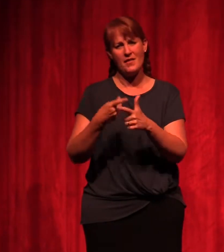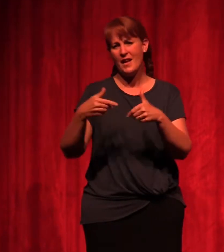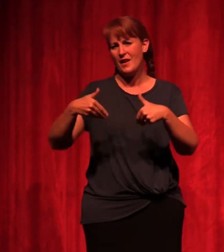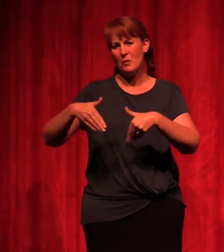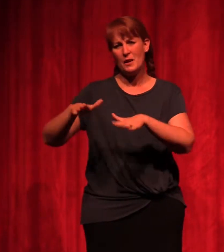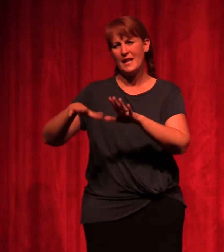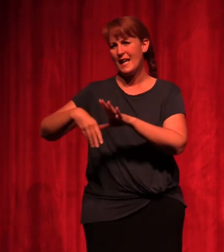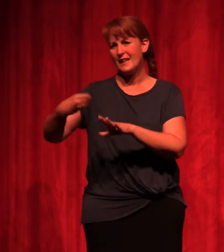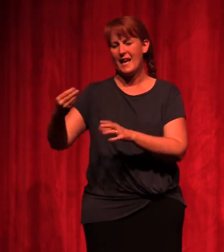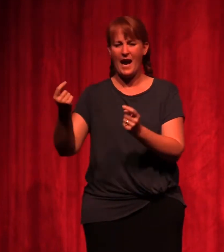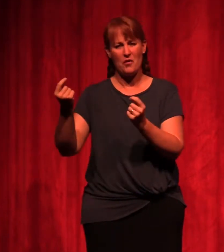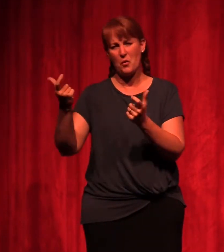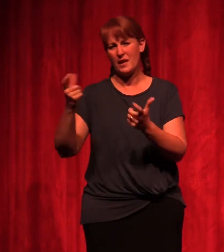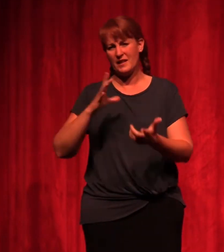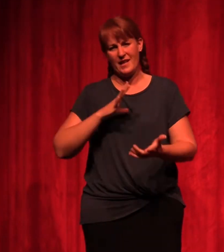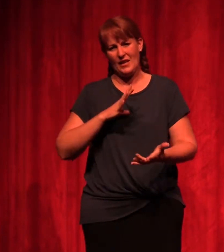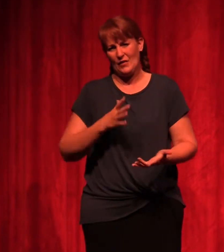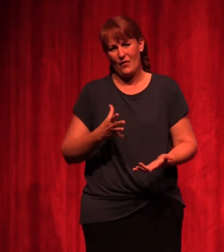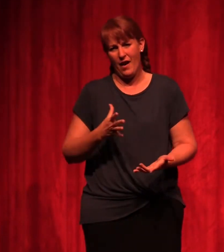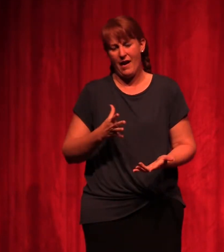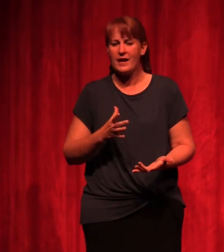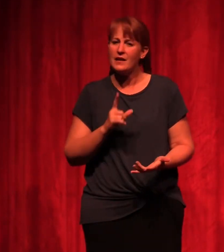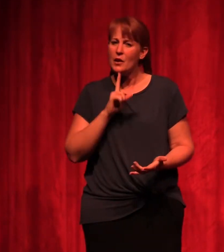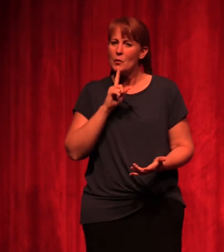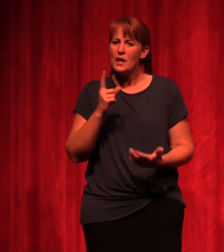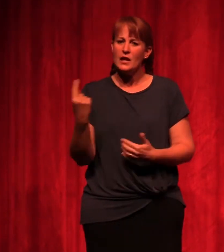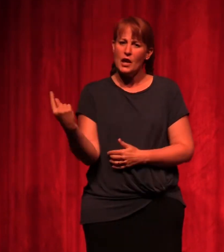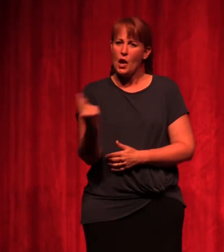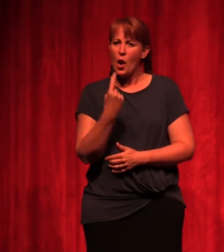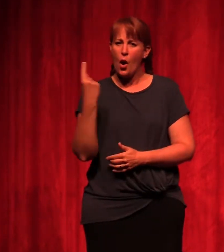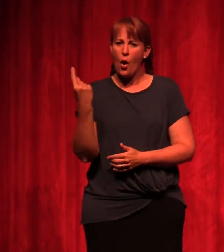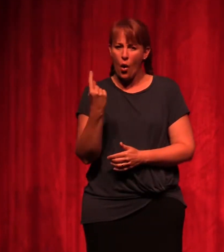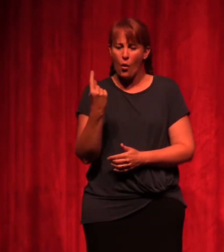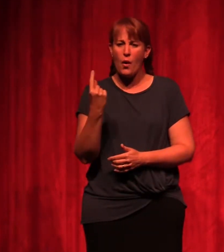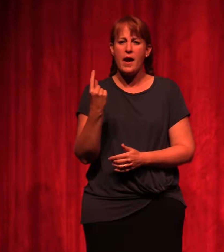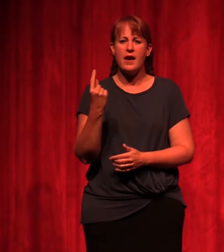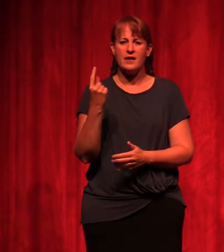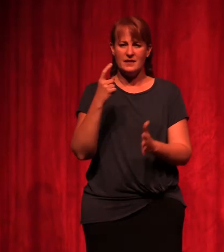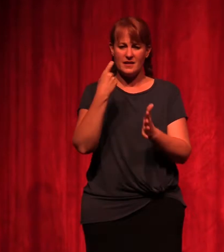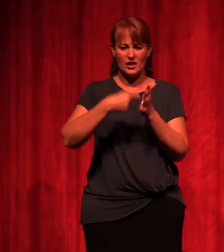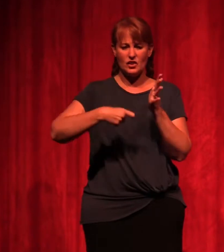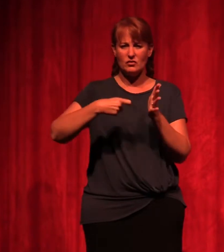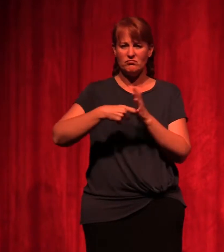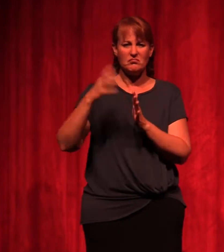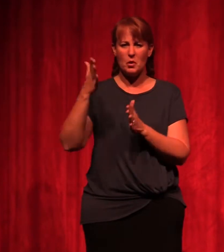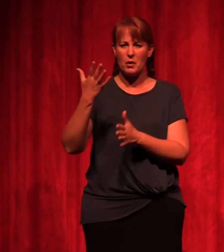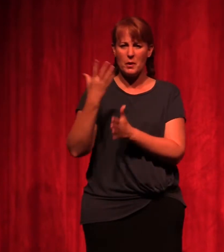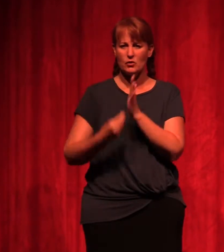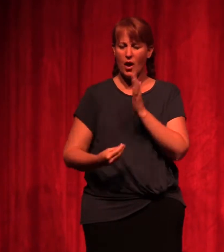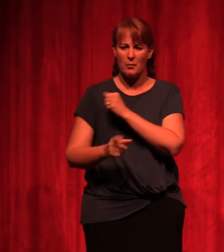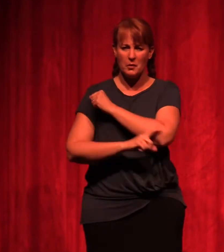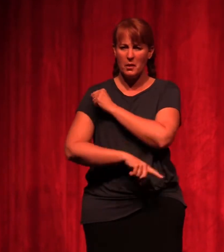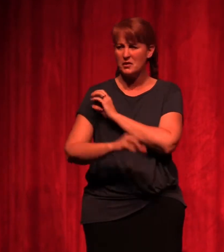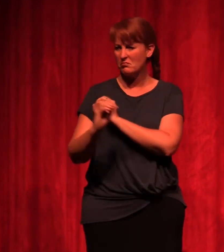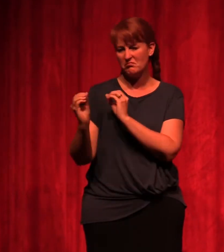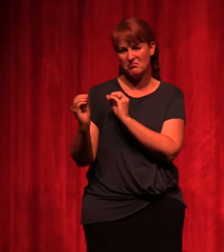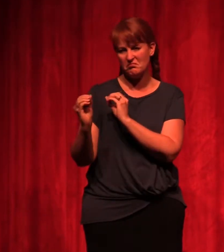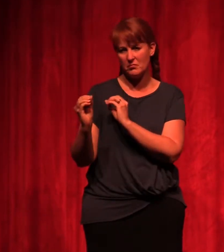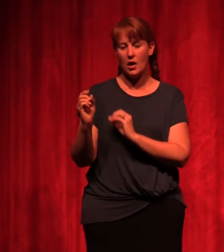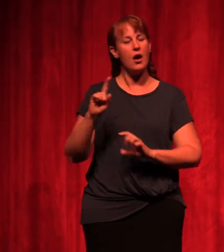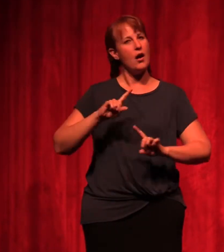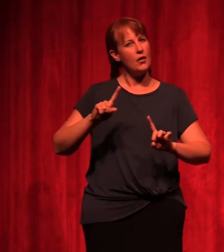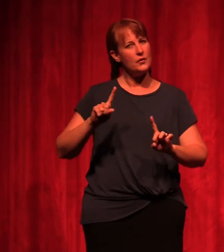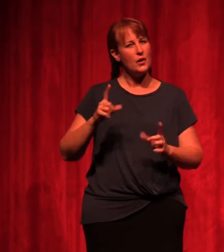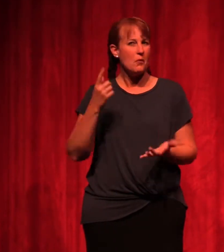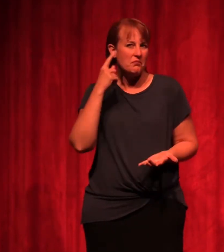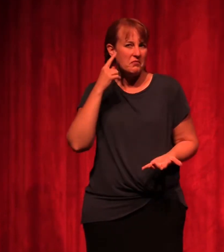out pretty quickly. And pretty much always the charges would be dropped. So even though it seemed like something that was